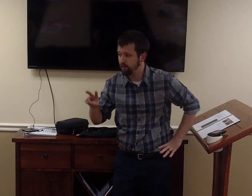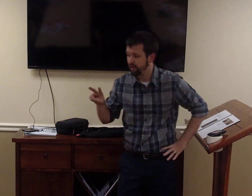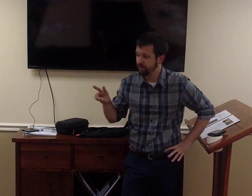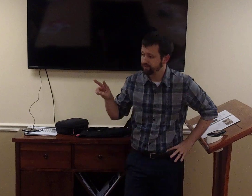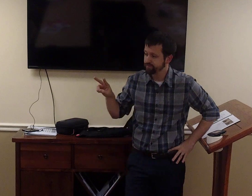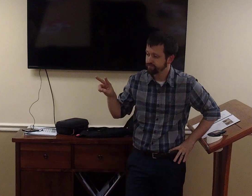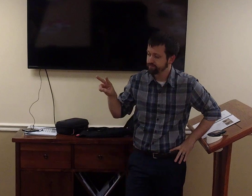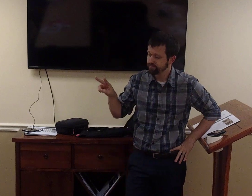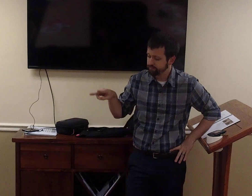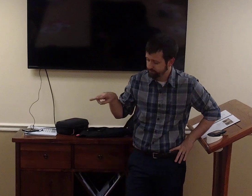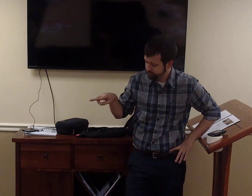be like,